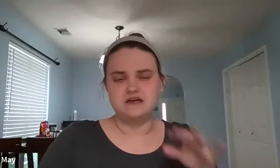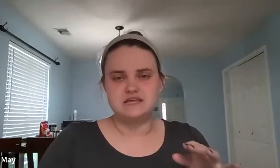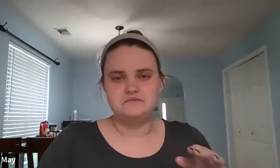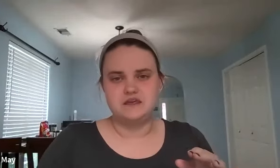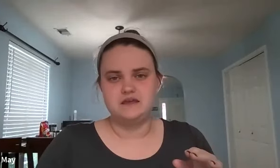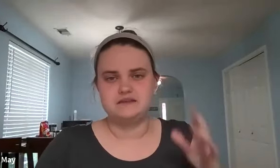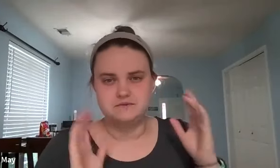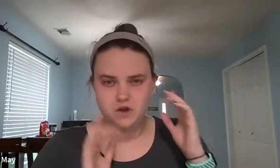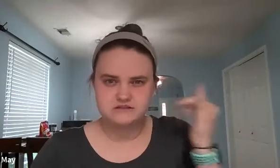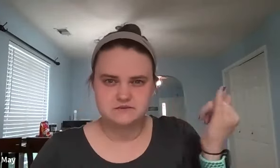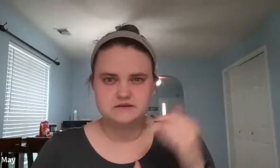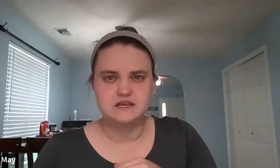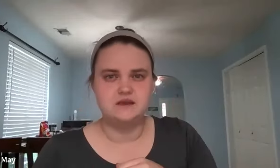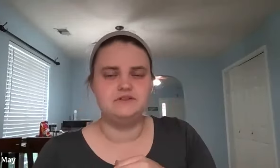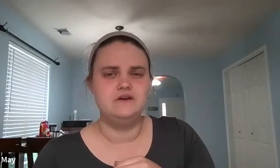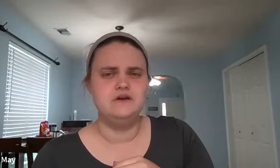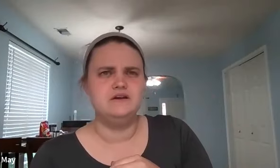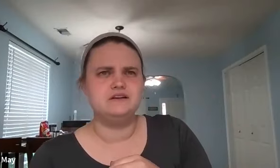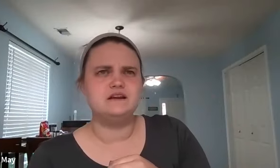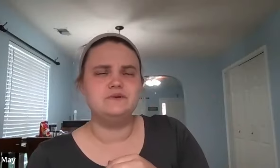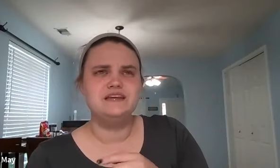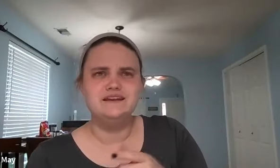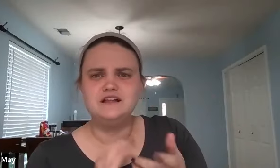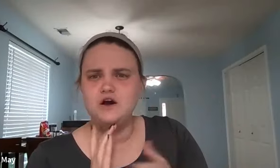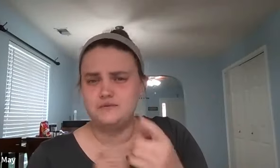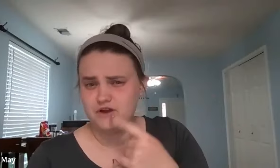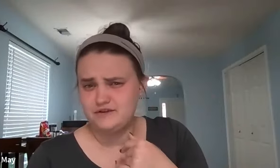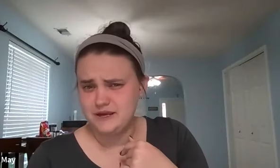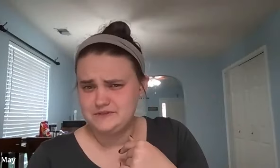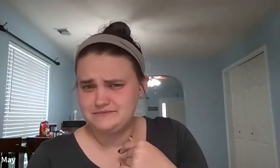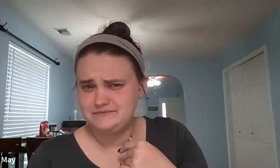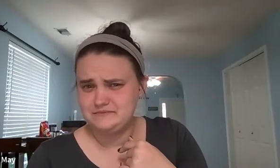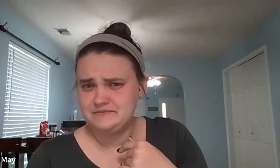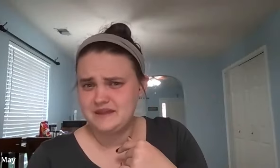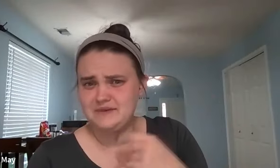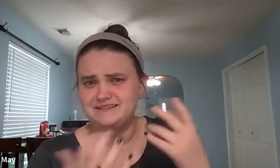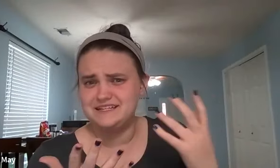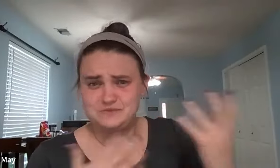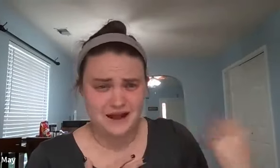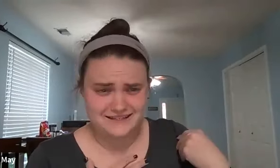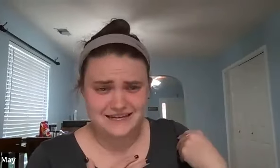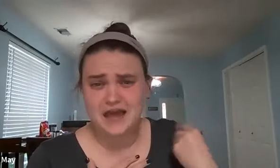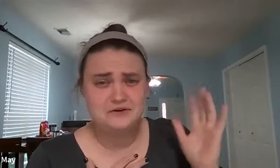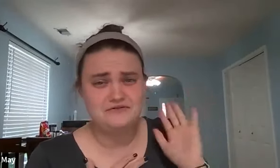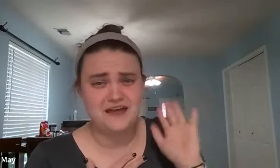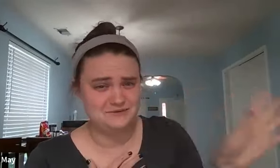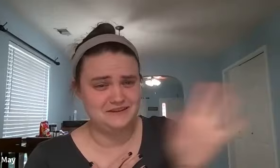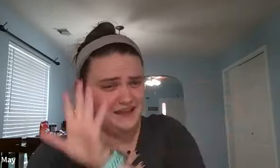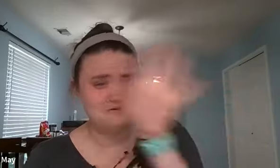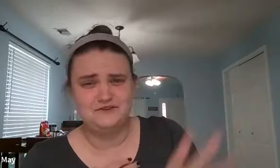same thing, that same concept I was saying with, because we technically call them red grapes. I mean, at least that's what I did. I don't know if that's what, like, I don't know if you